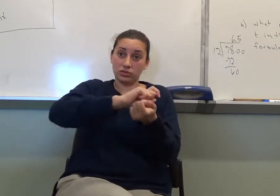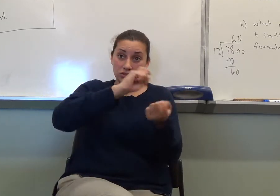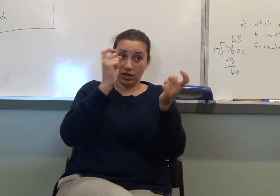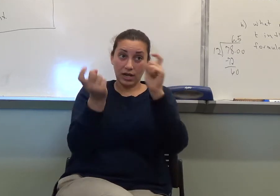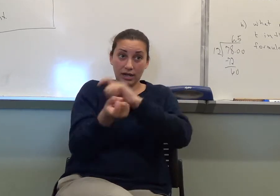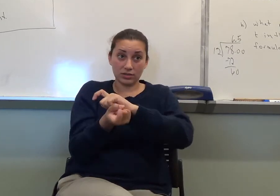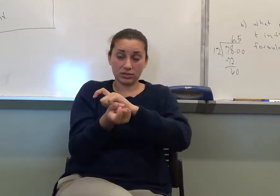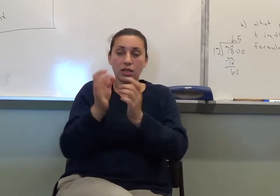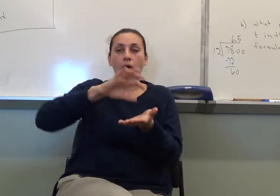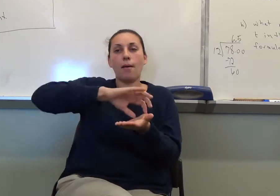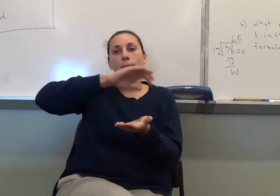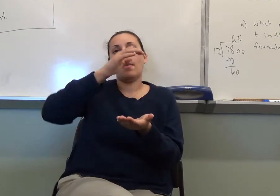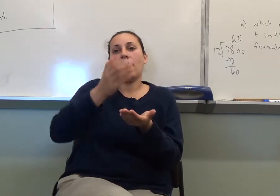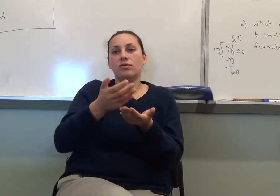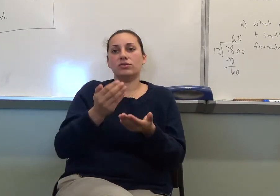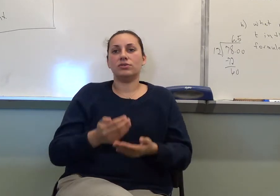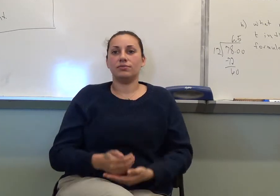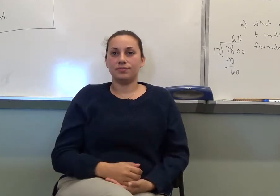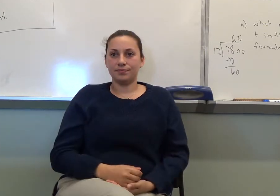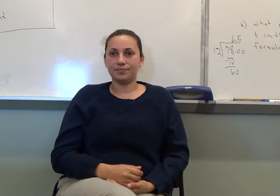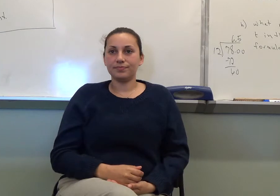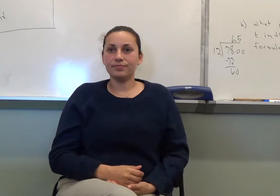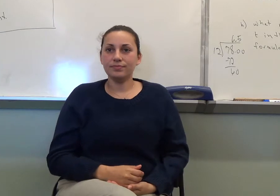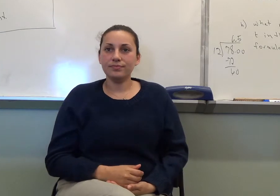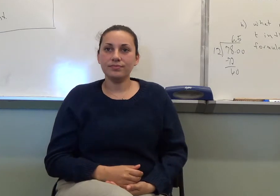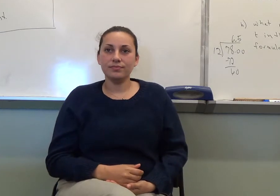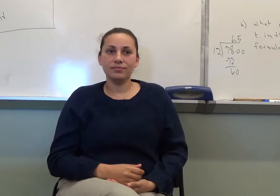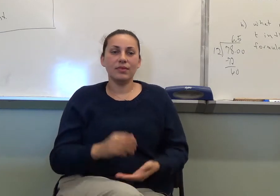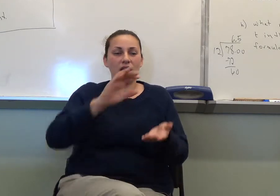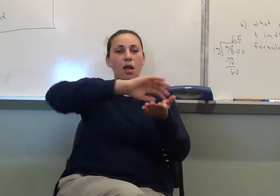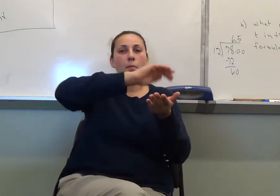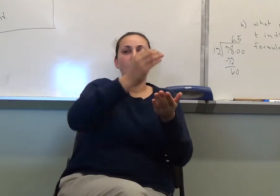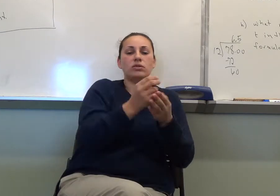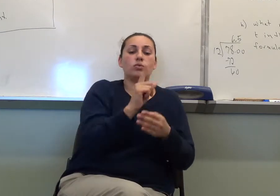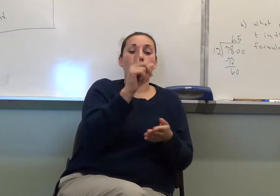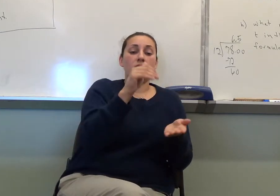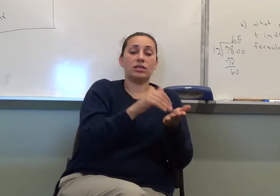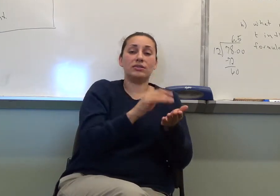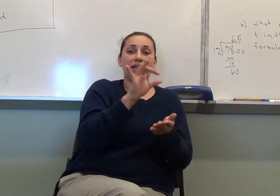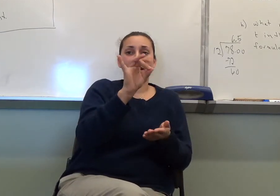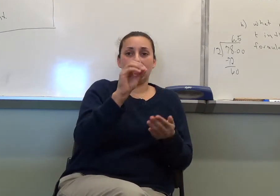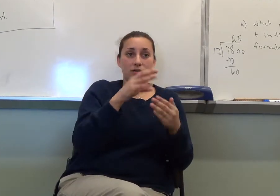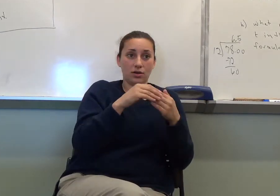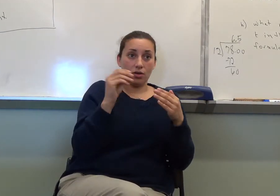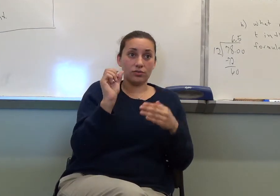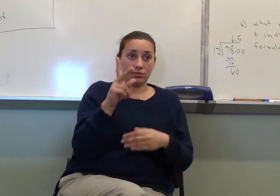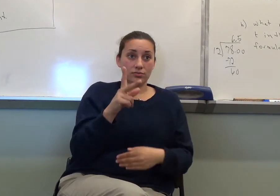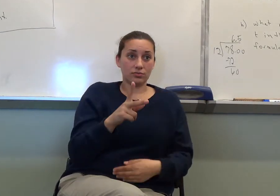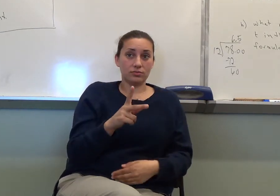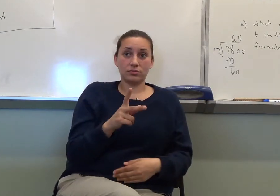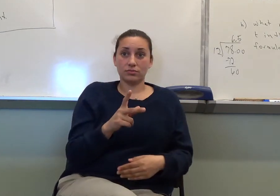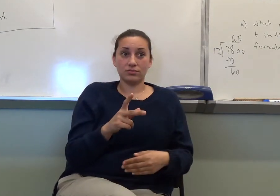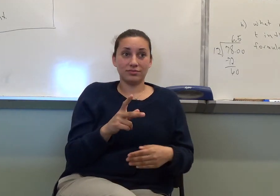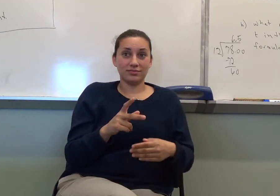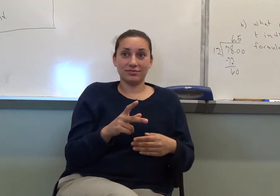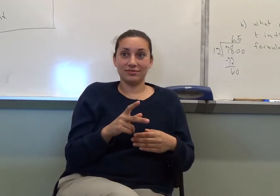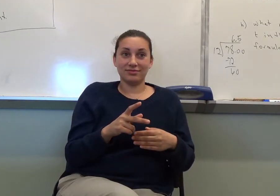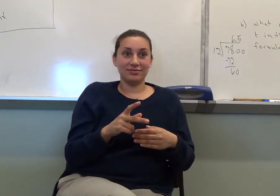instead of the $1,000 in there, it's now $1,080. And for the second